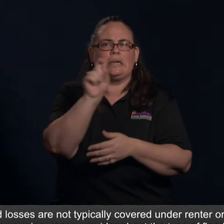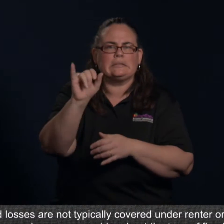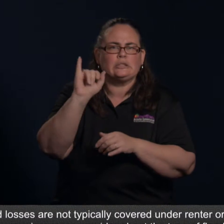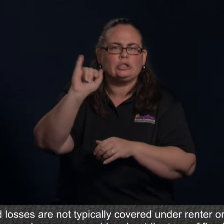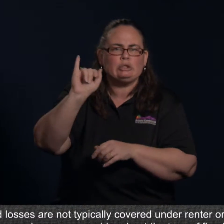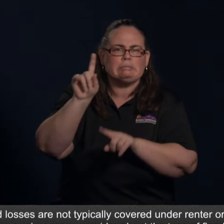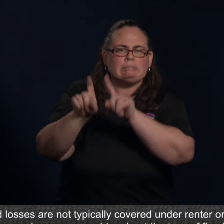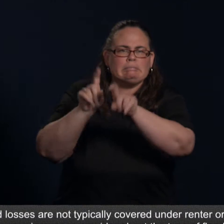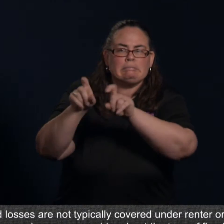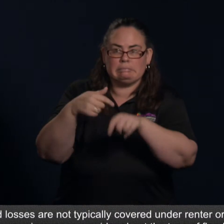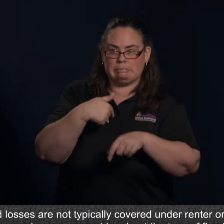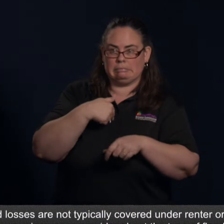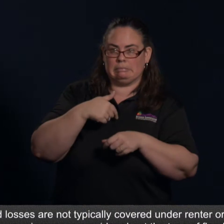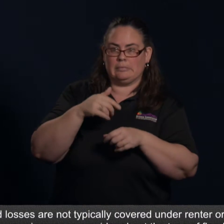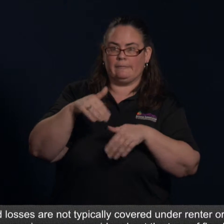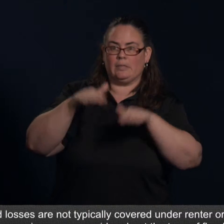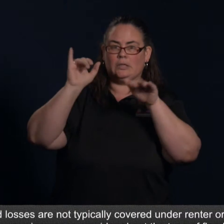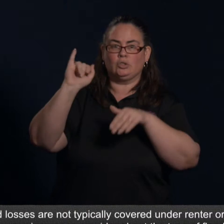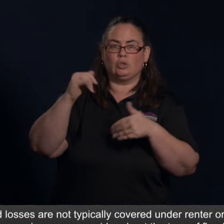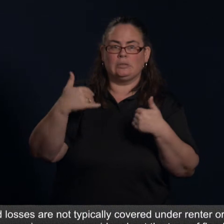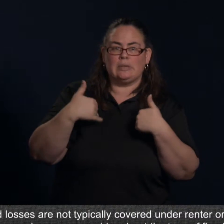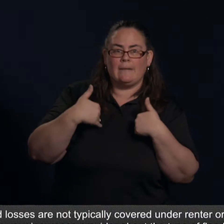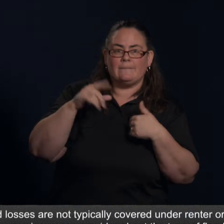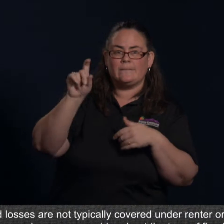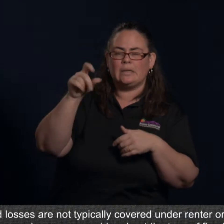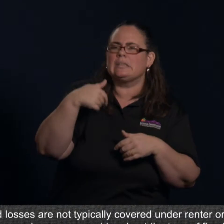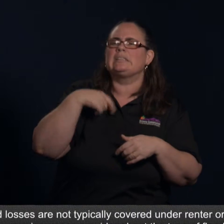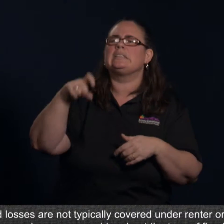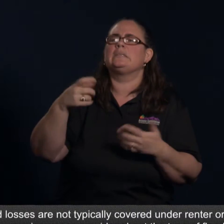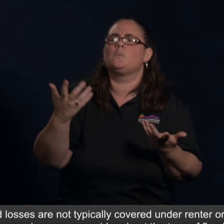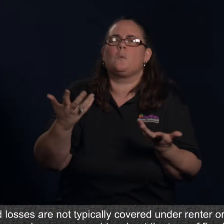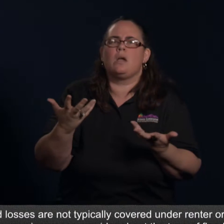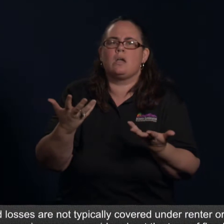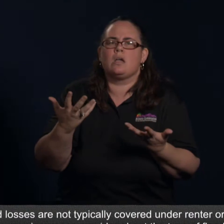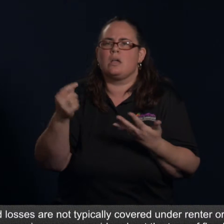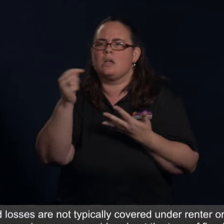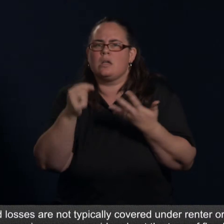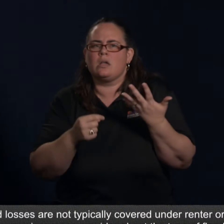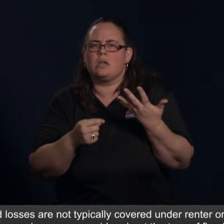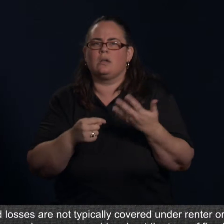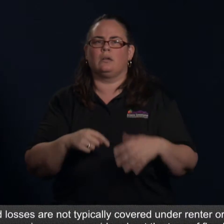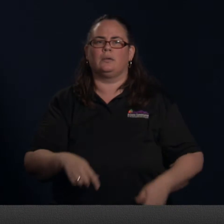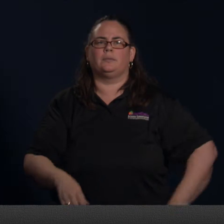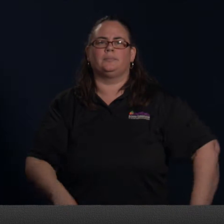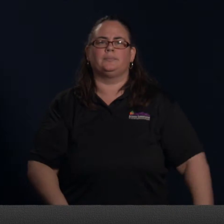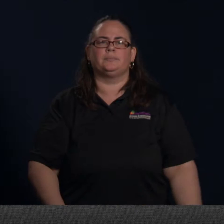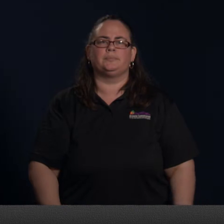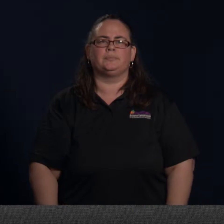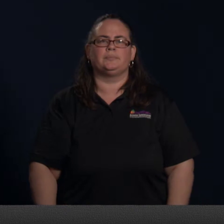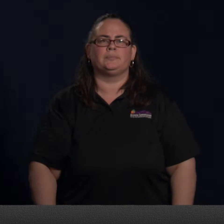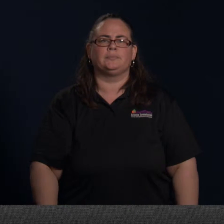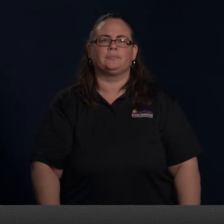Talk to your insurance provider about the type of flood insurance coverage you will need.